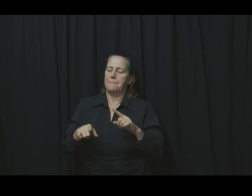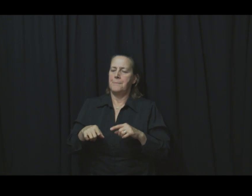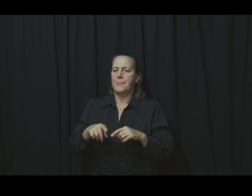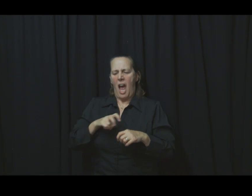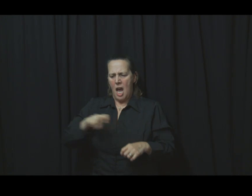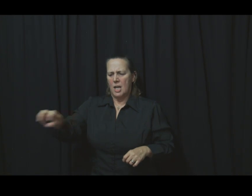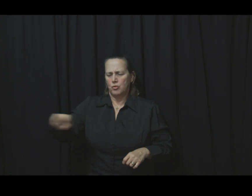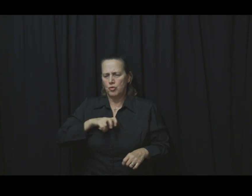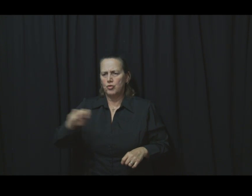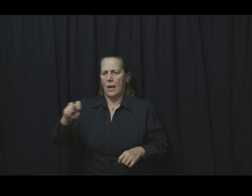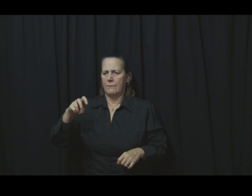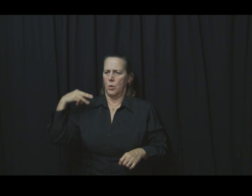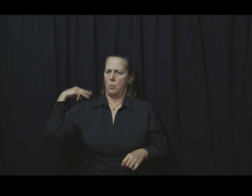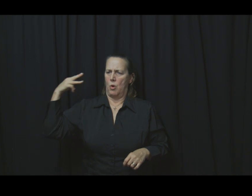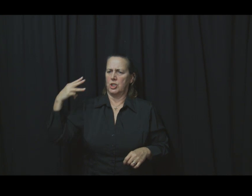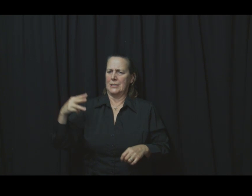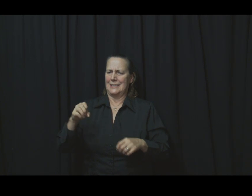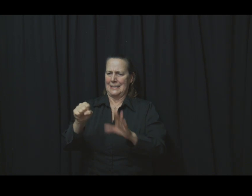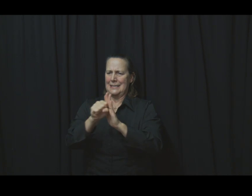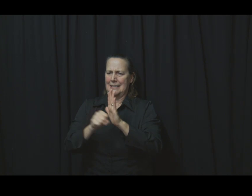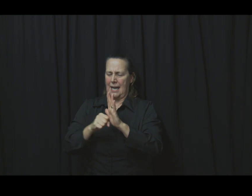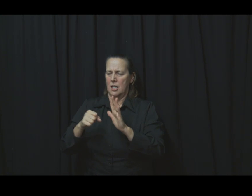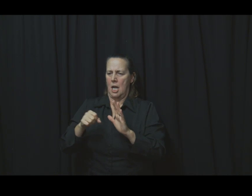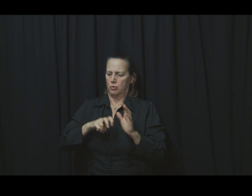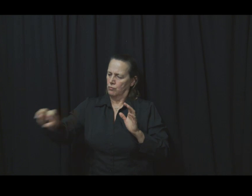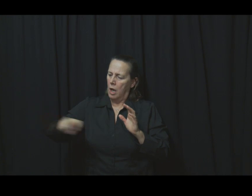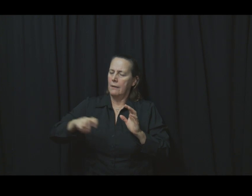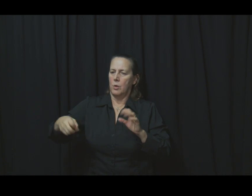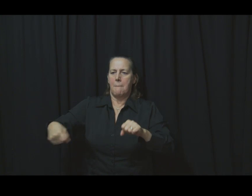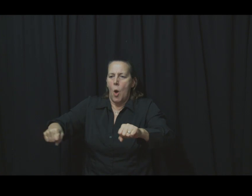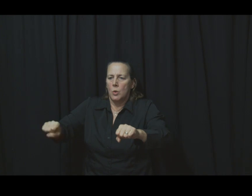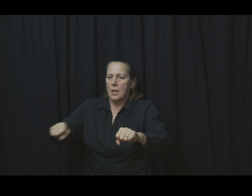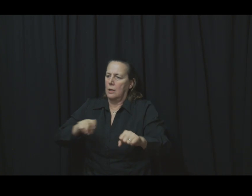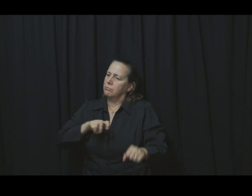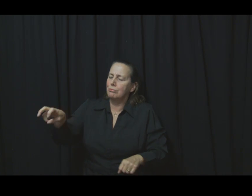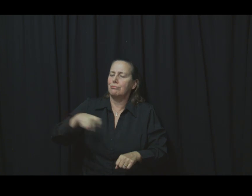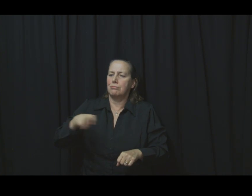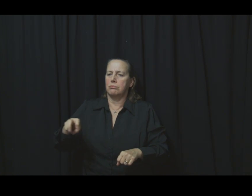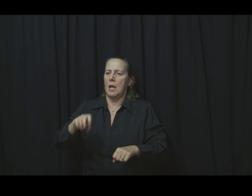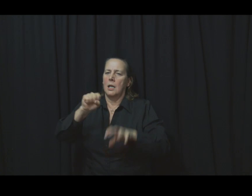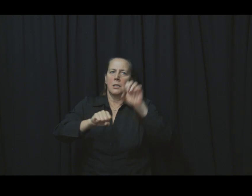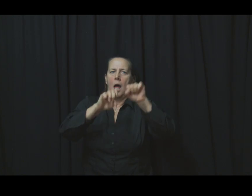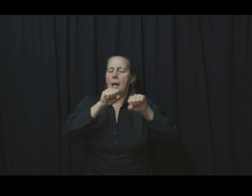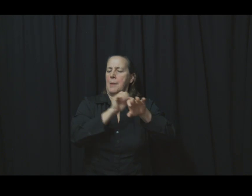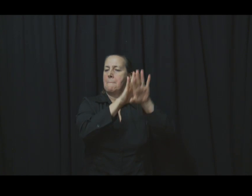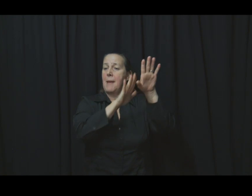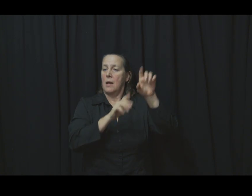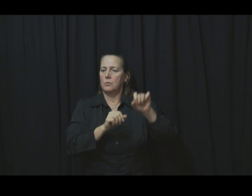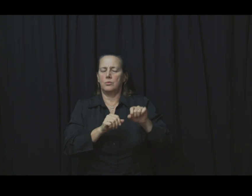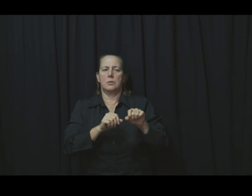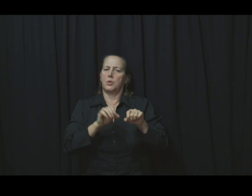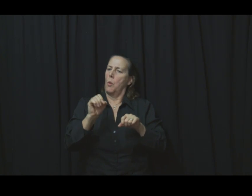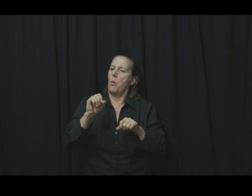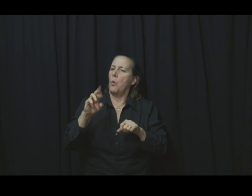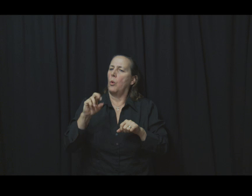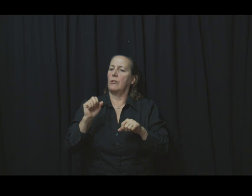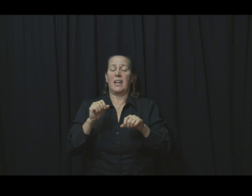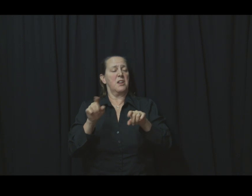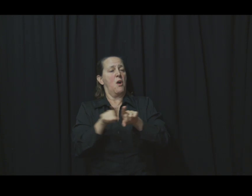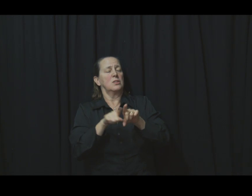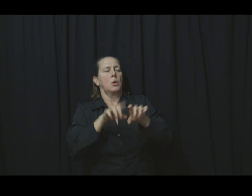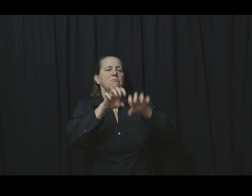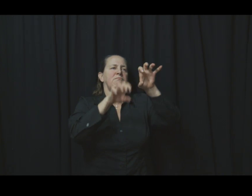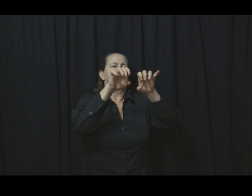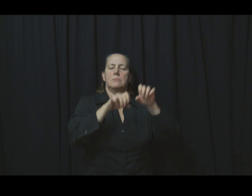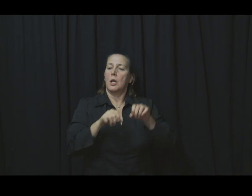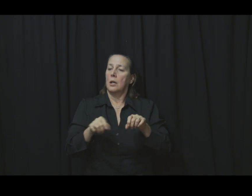Washington State quite a bit. I was a young guy. I had a motorcycle. I used to go mountain climbing in Washington State, Oregon. And you can